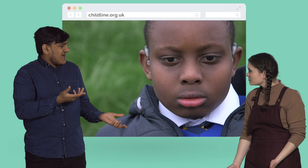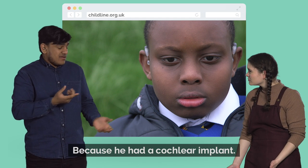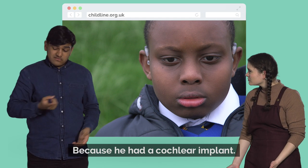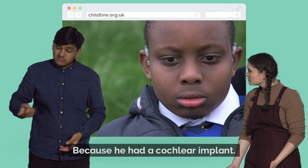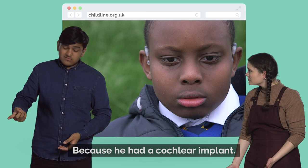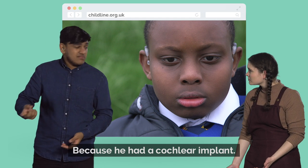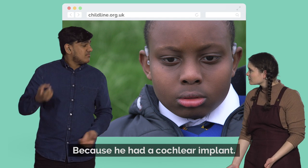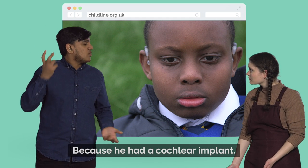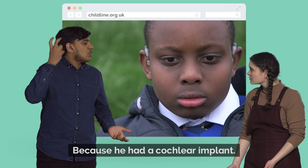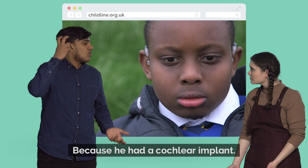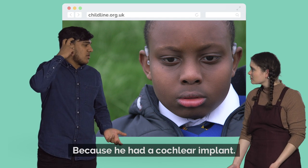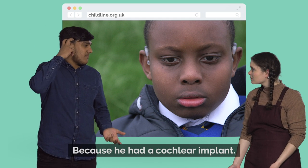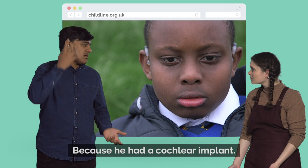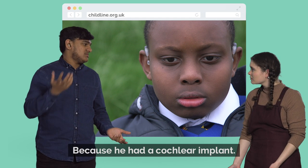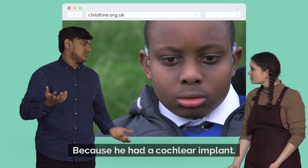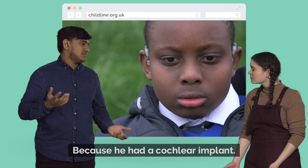Why? Because he had a cochlear implant.